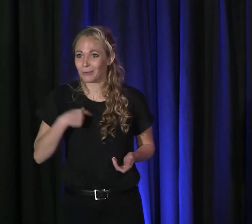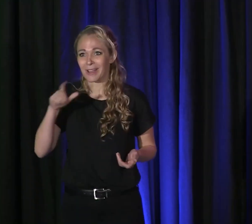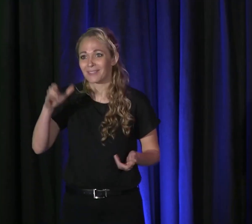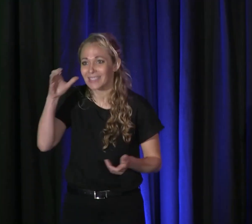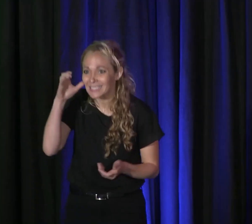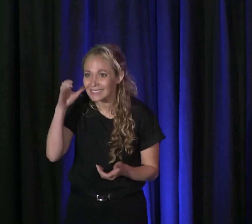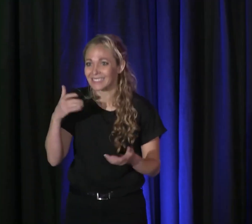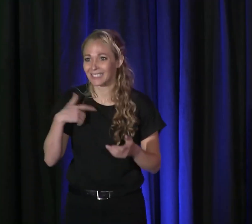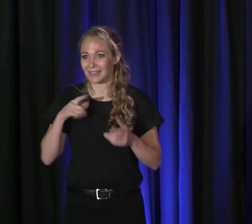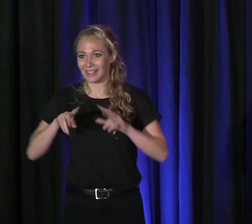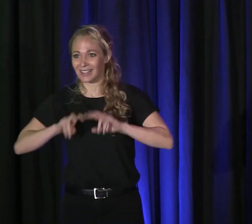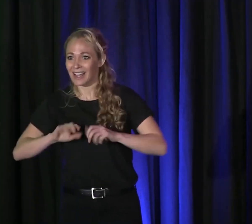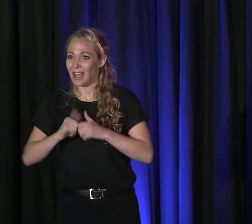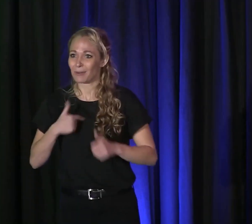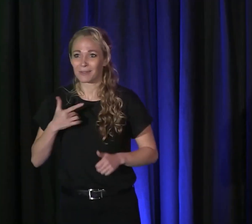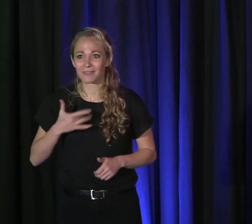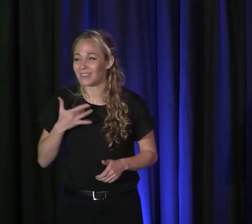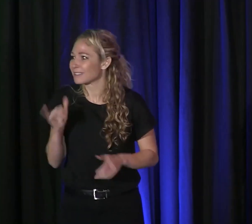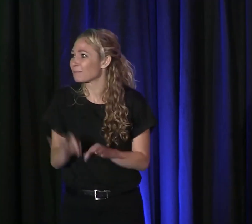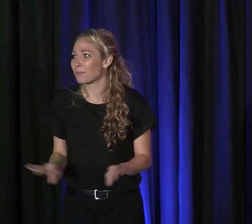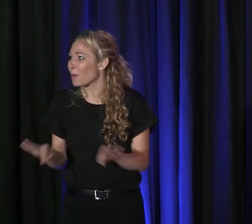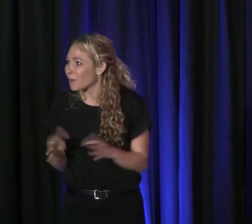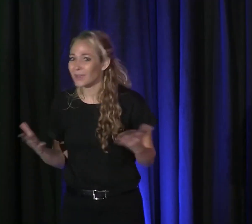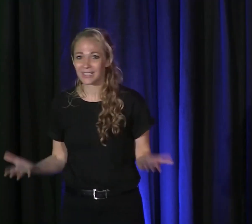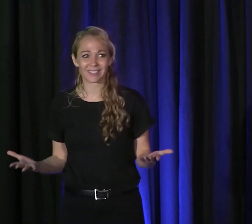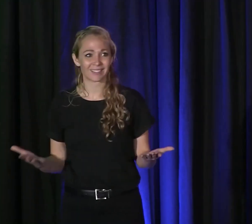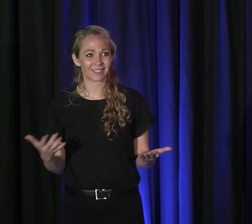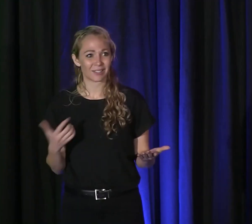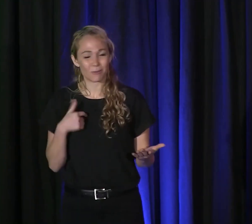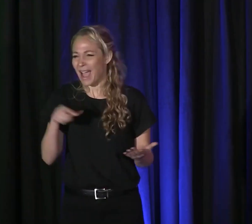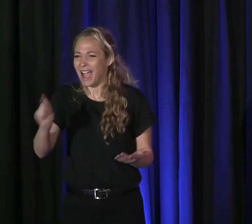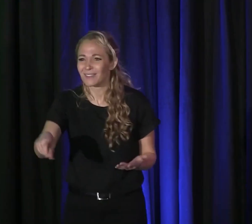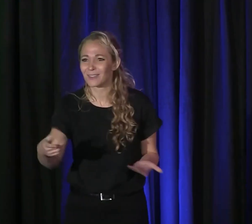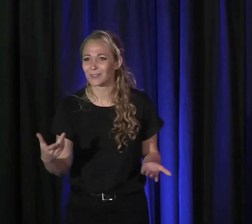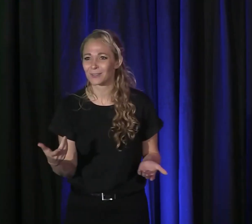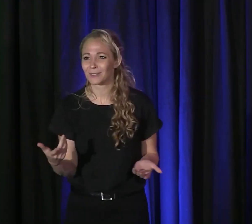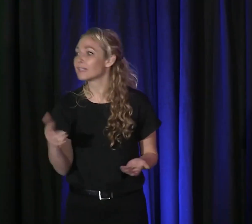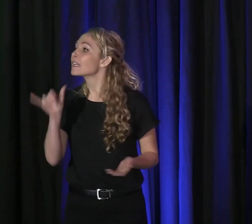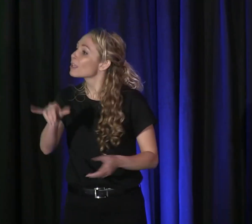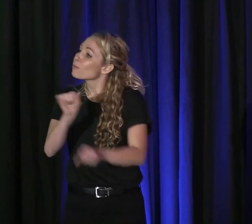we have to express those and tell other people. And we also need to listen to others. So emotions are important. We have to.